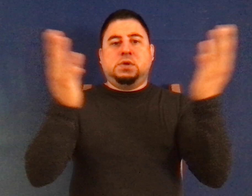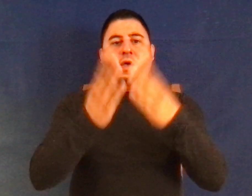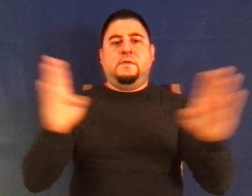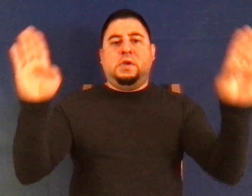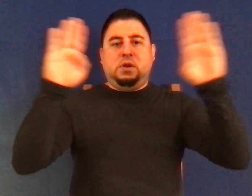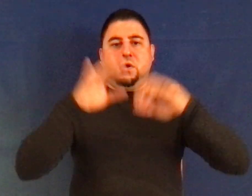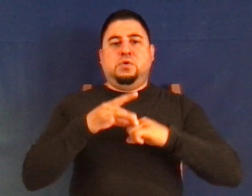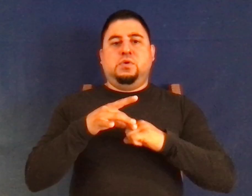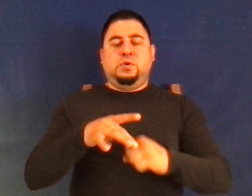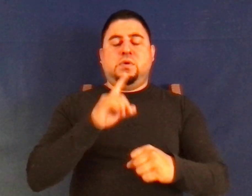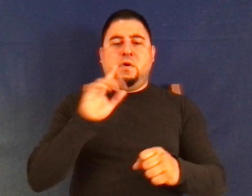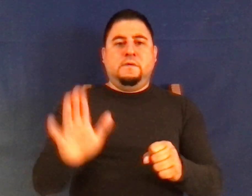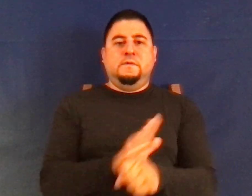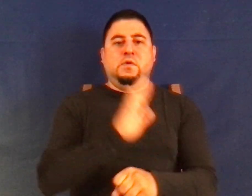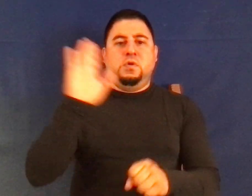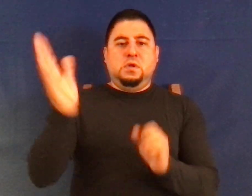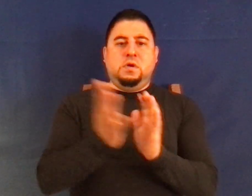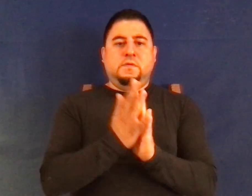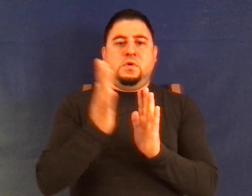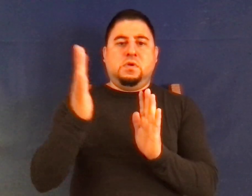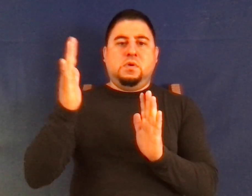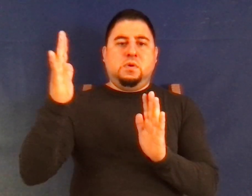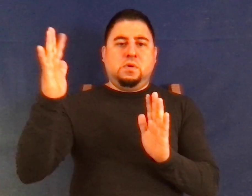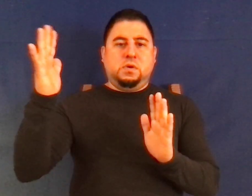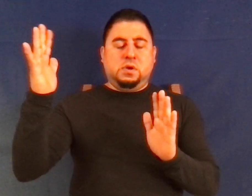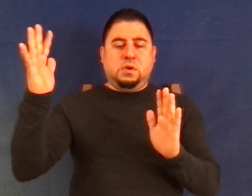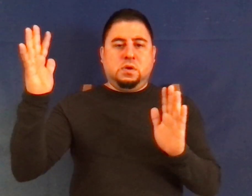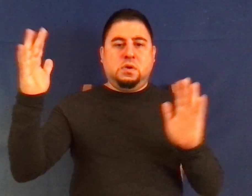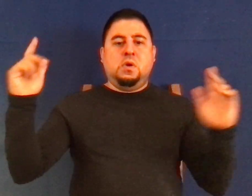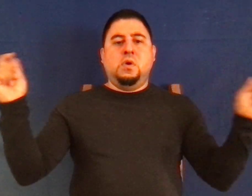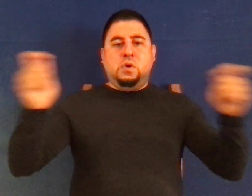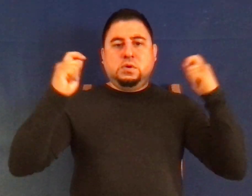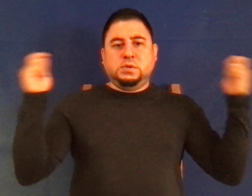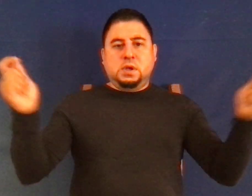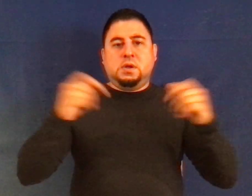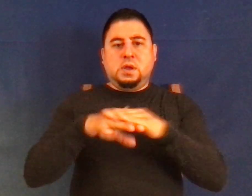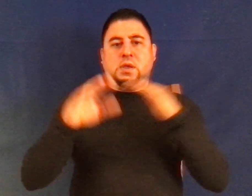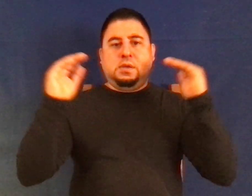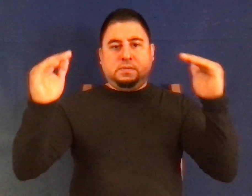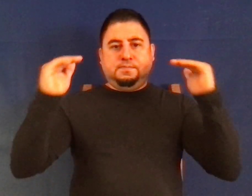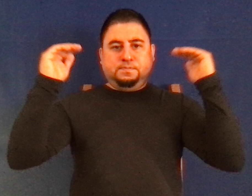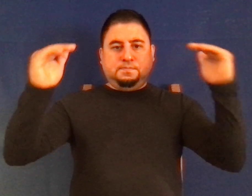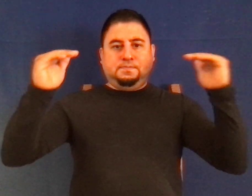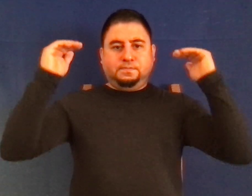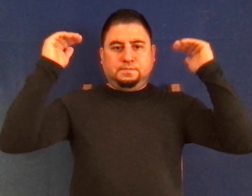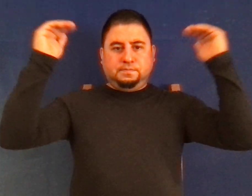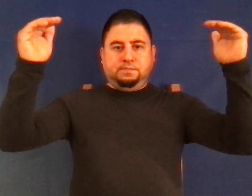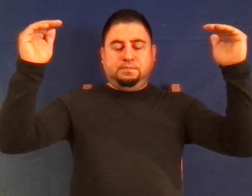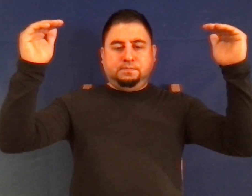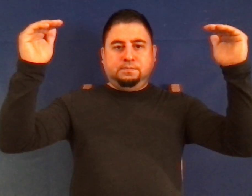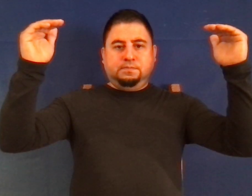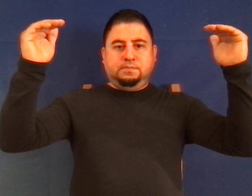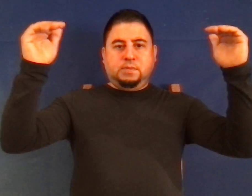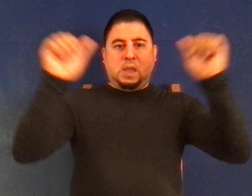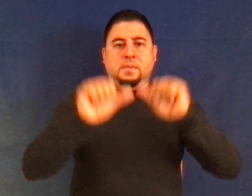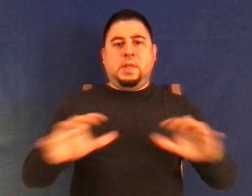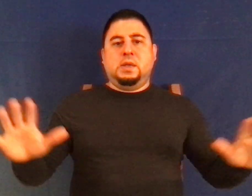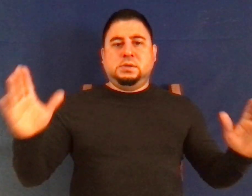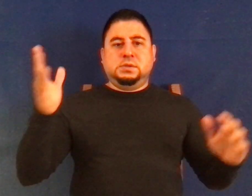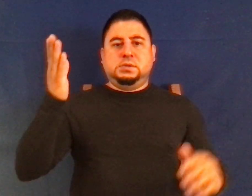heaven and earth are full of your glory. Hosanna in the highest. Blessed